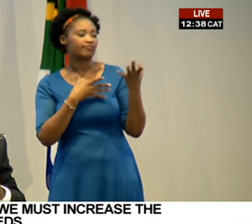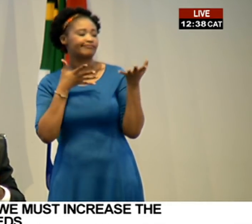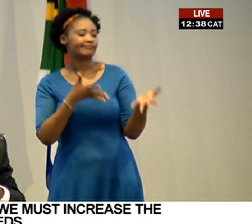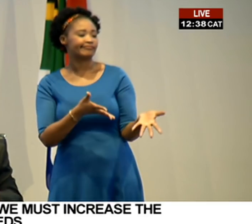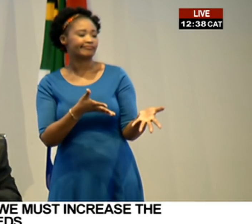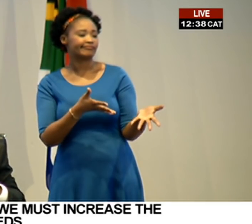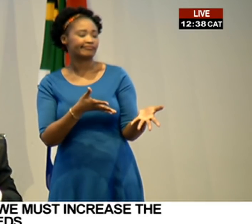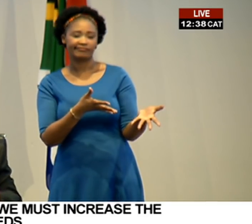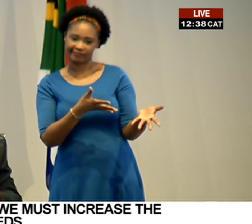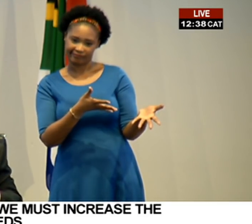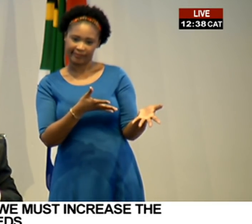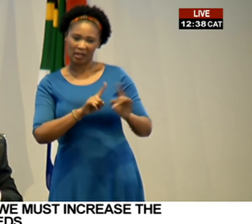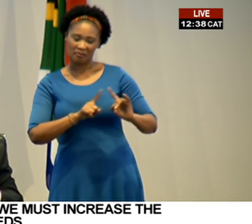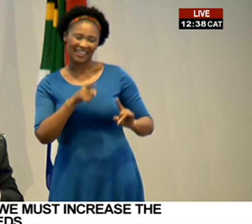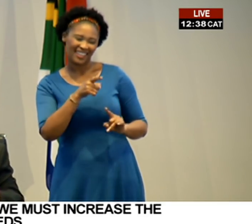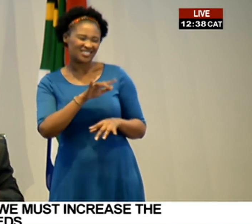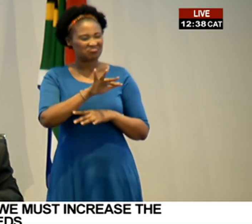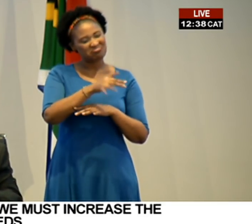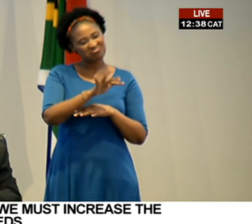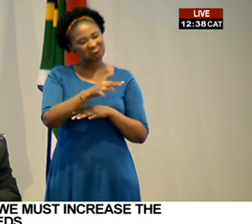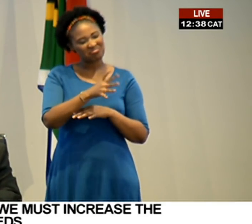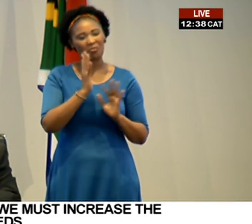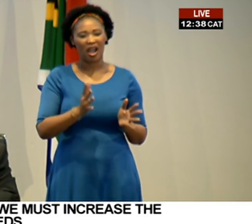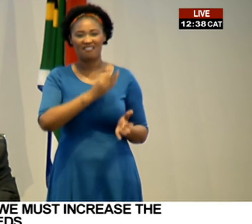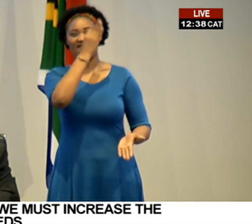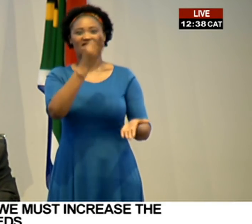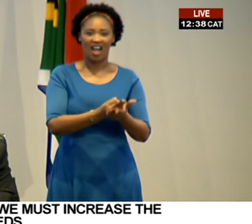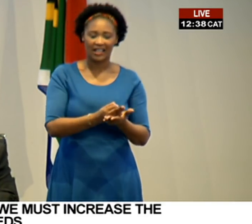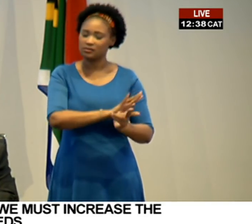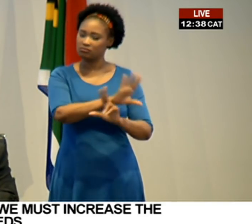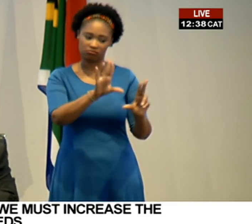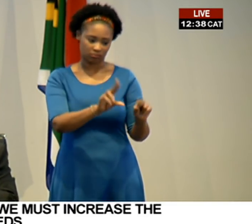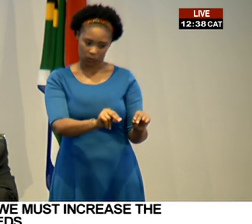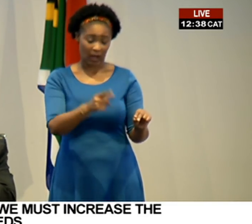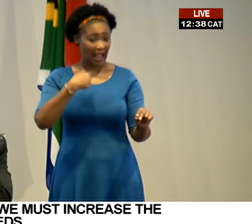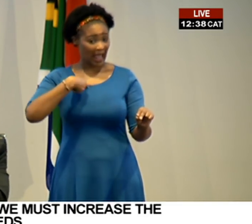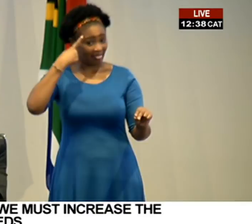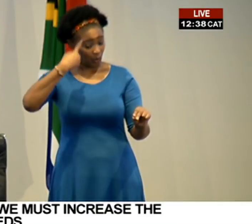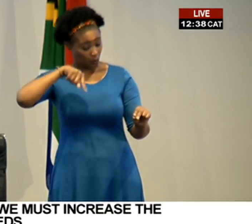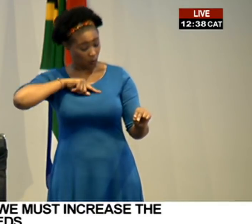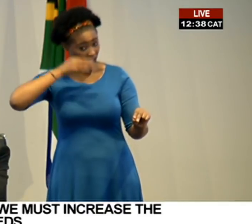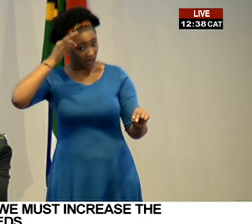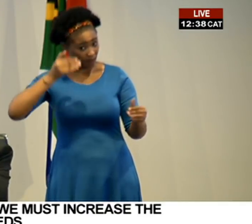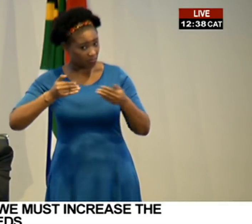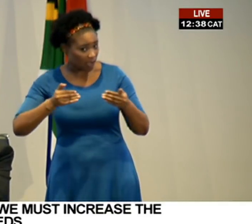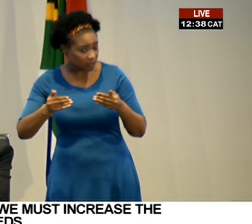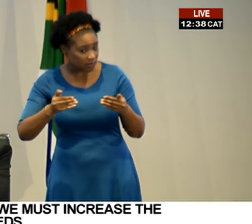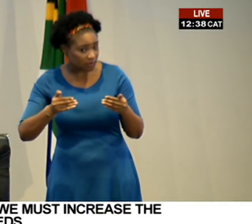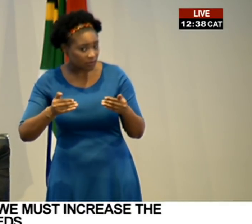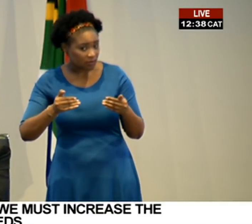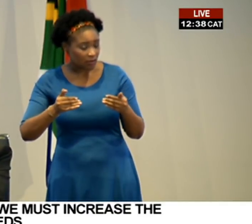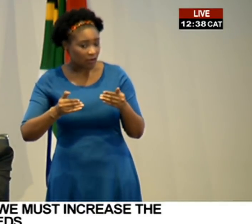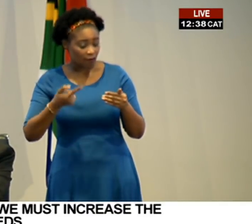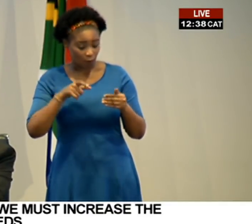on the basis of probabilities. And I think in terms of our governmental management of